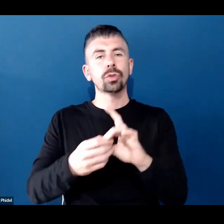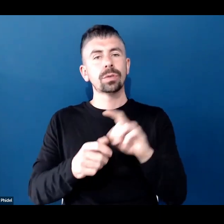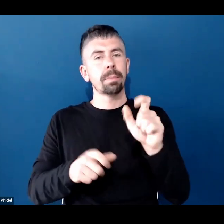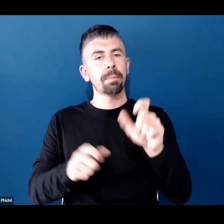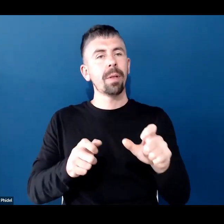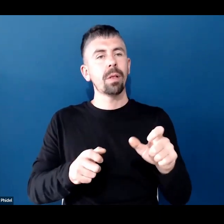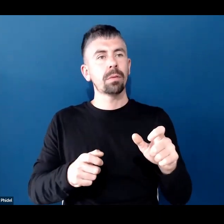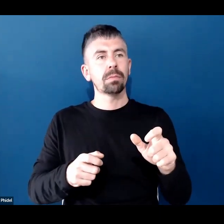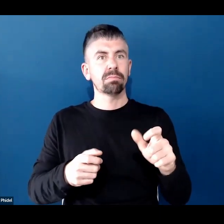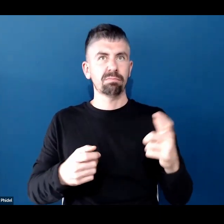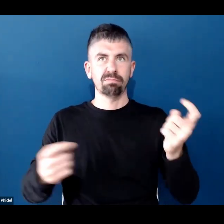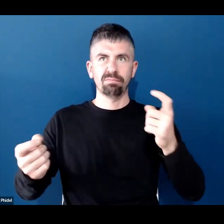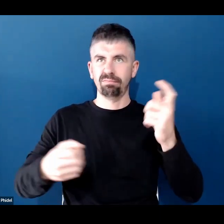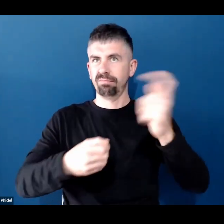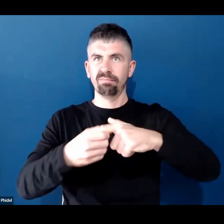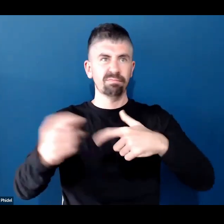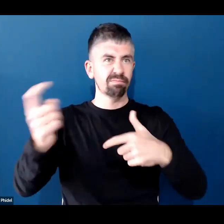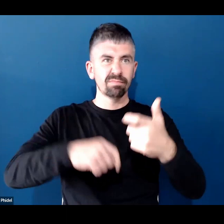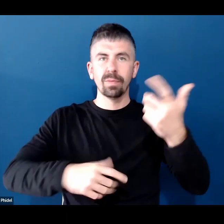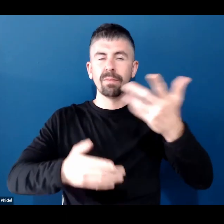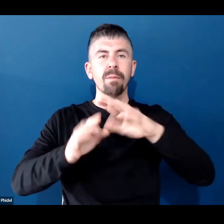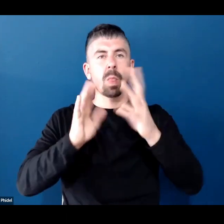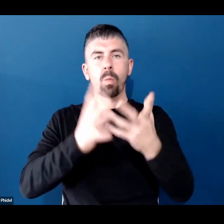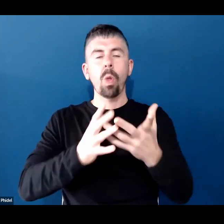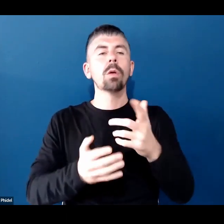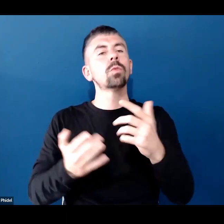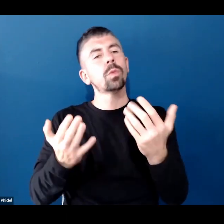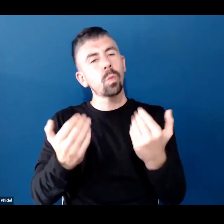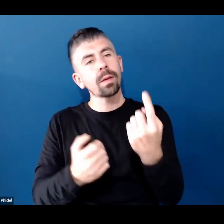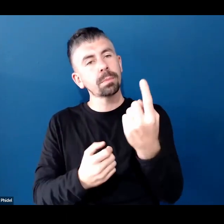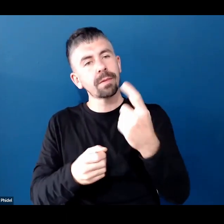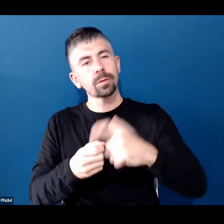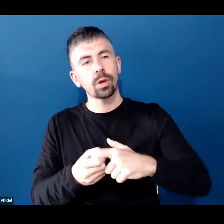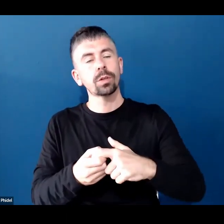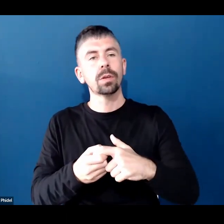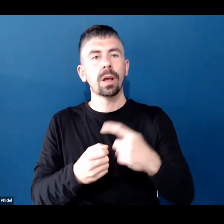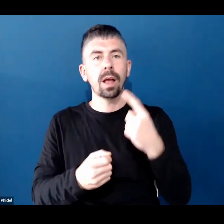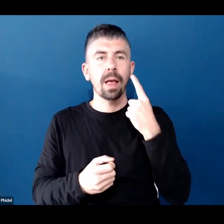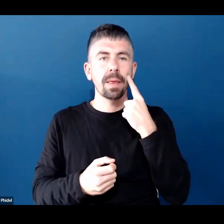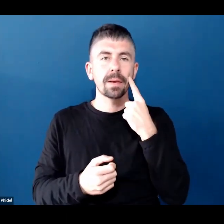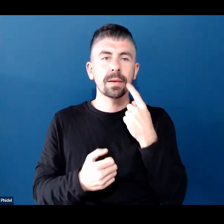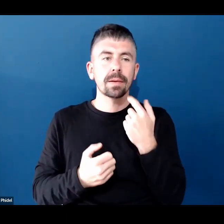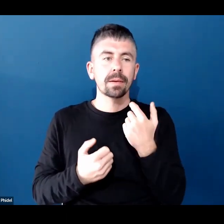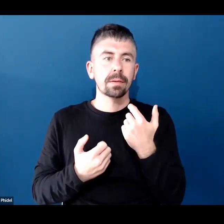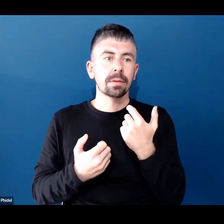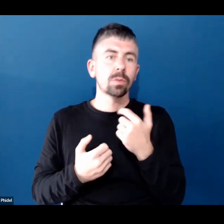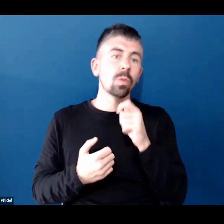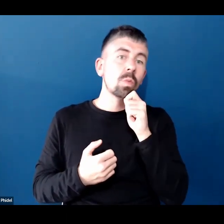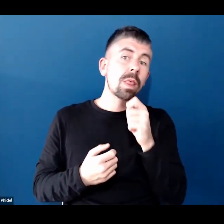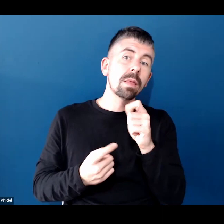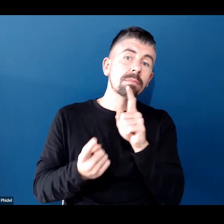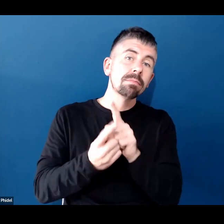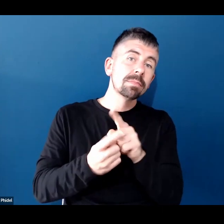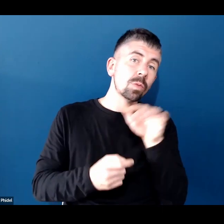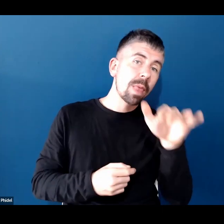in, dialing in from all over. And I think that's where we will see each other next. So